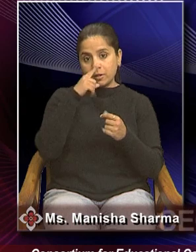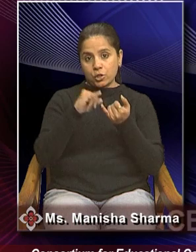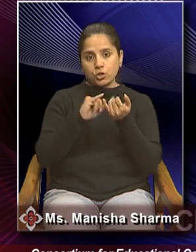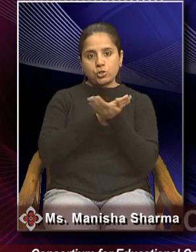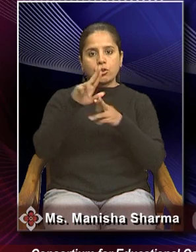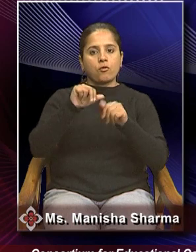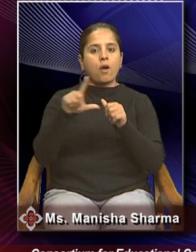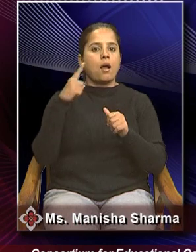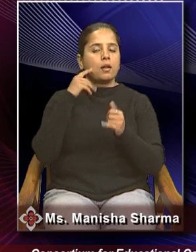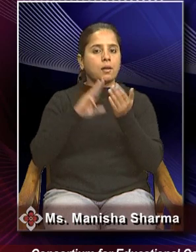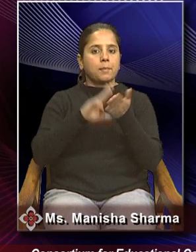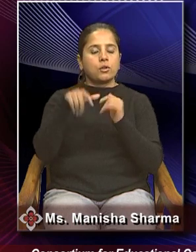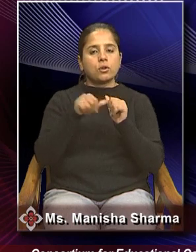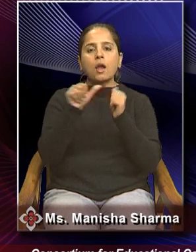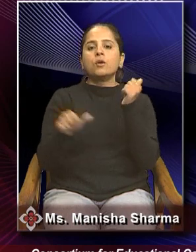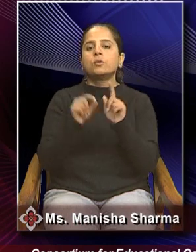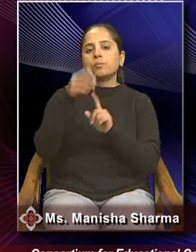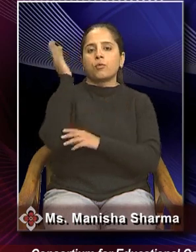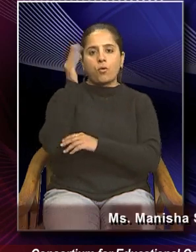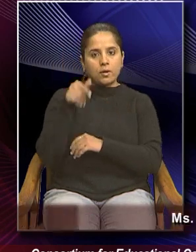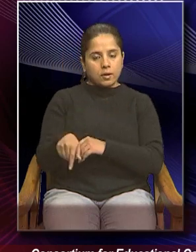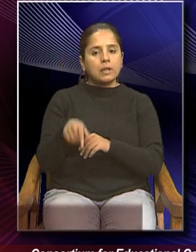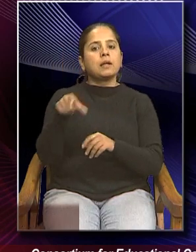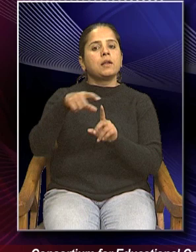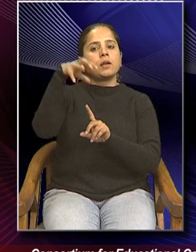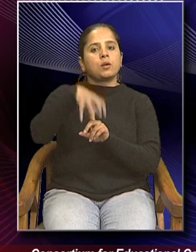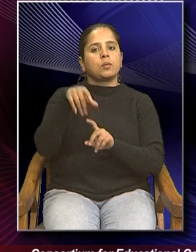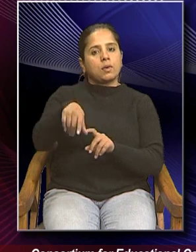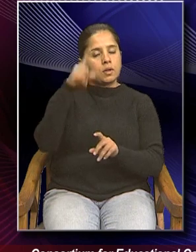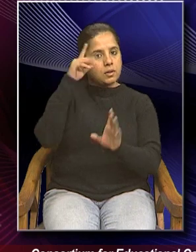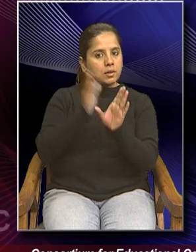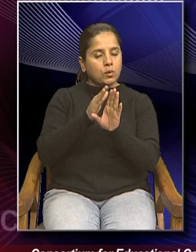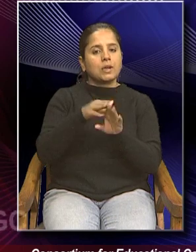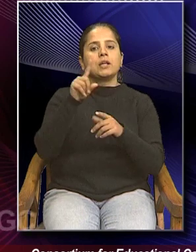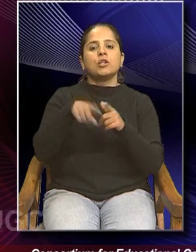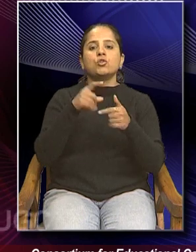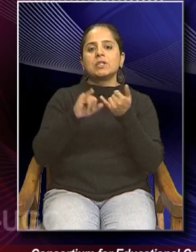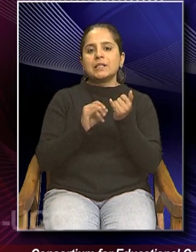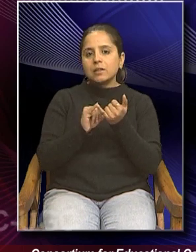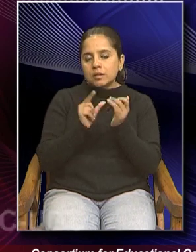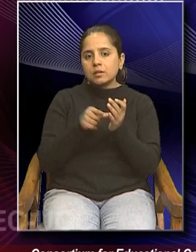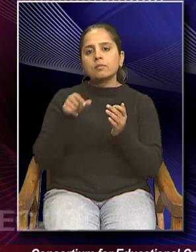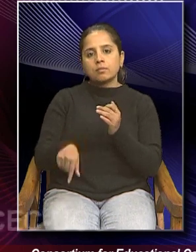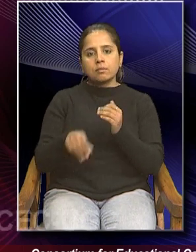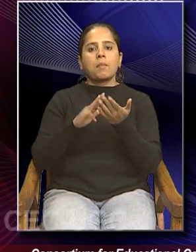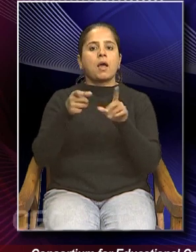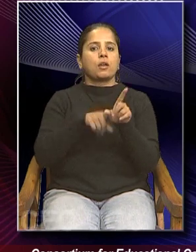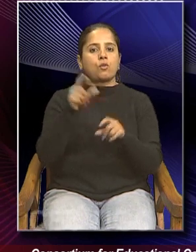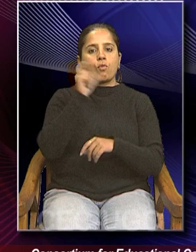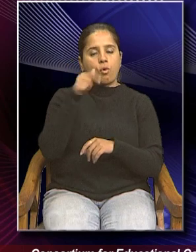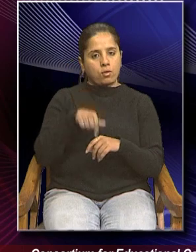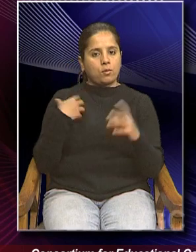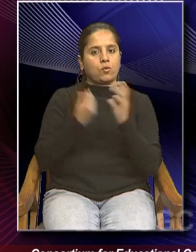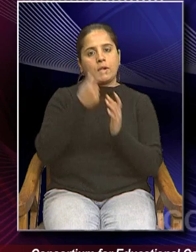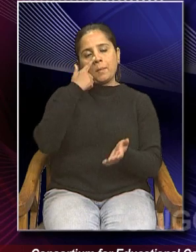Shefali Mishra, Associate Professor, Department of Psychology, Jesus and Mary College, University of Delhi. Today we have with us Ms.